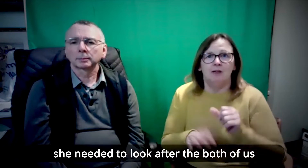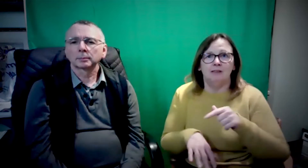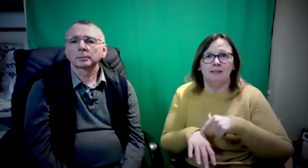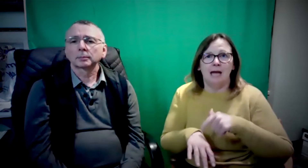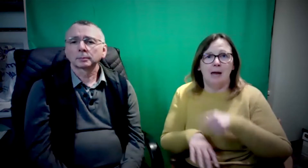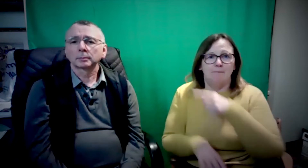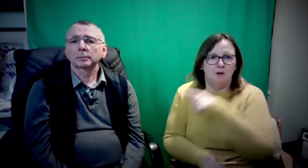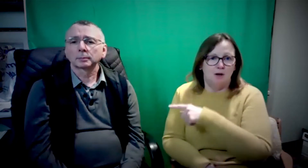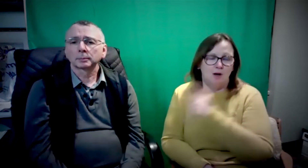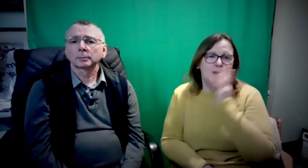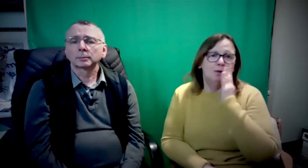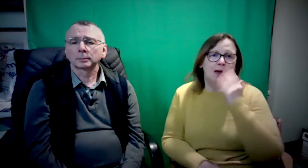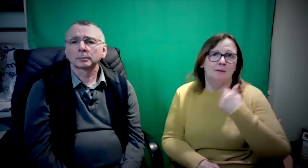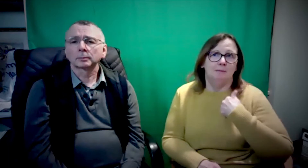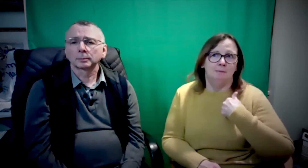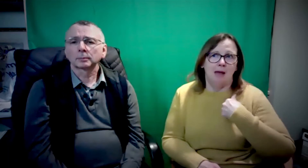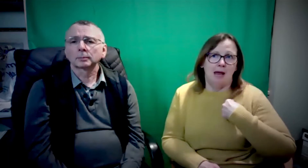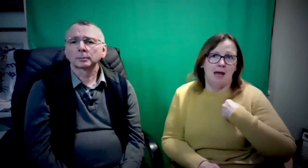both of us.